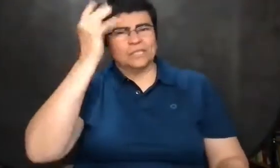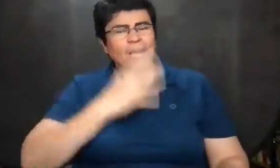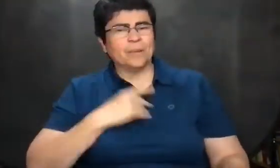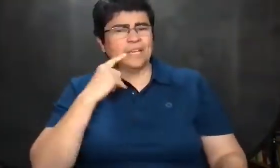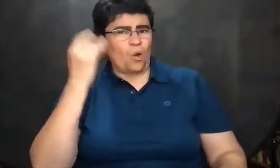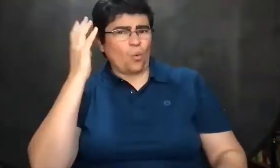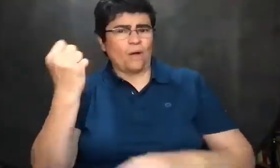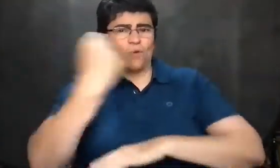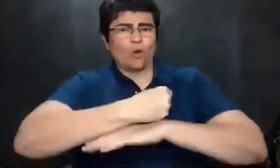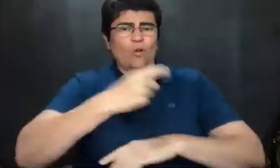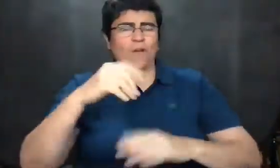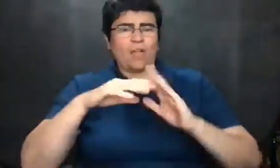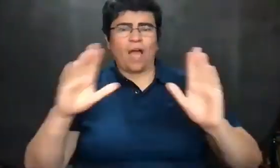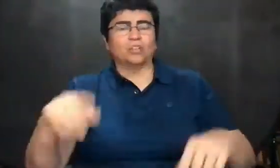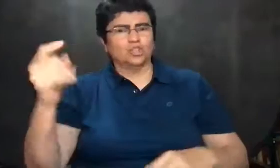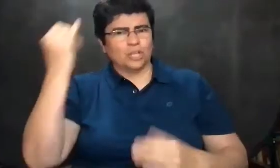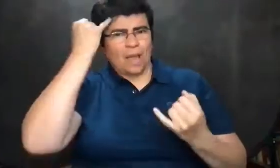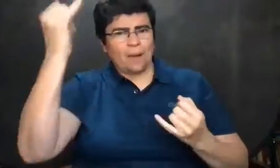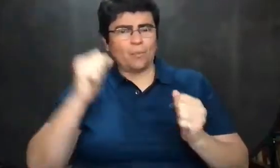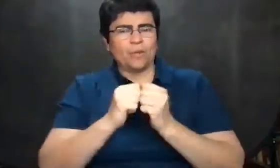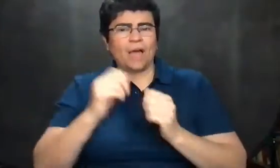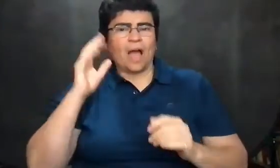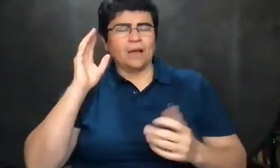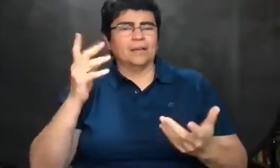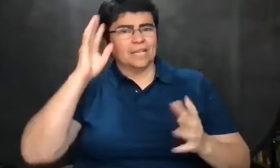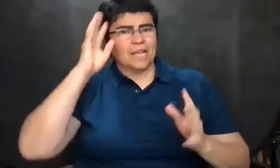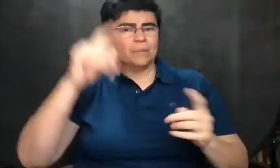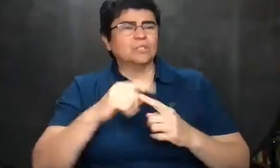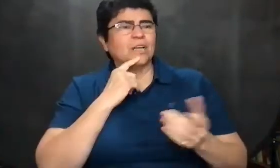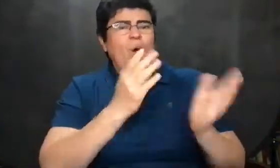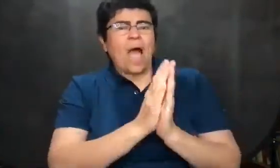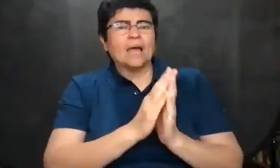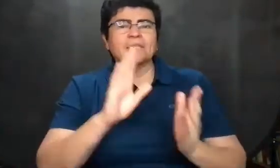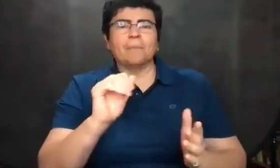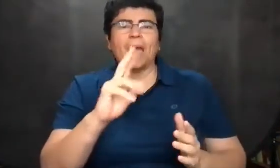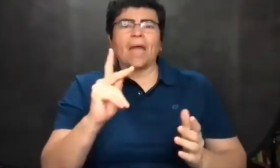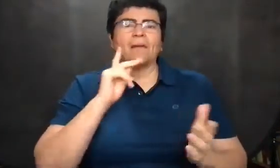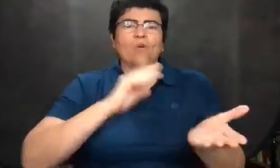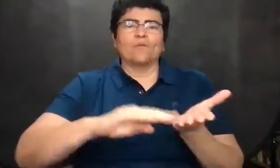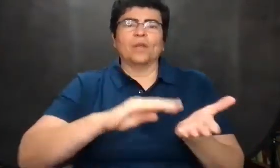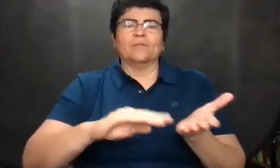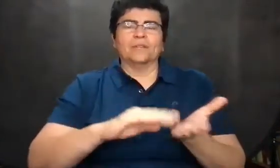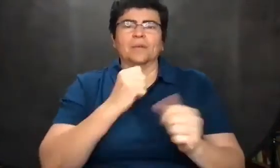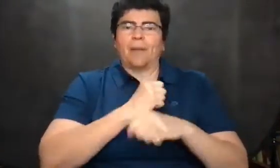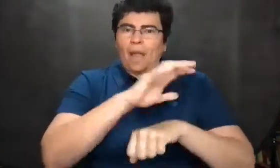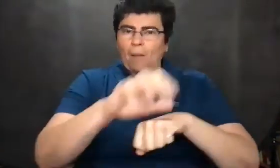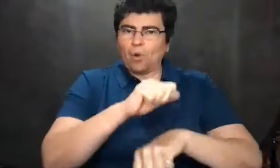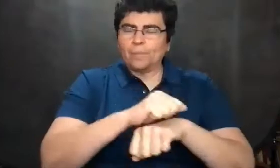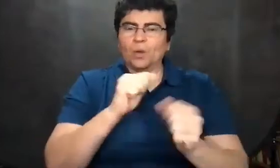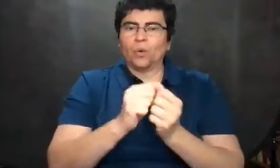with this idea that maybe I should go and ask the bank for forgiveness, and make an appointment with this manager. And I'm thinking to